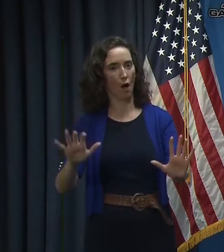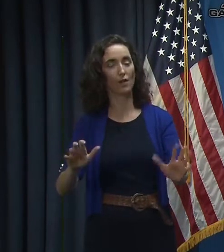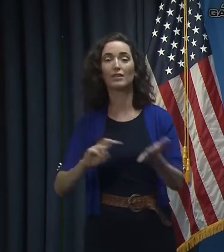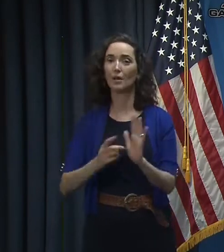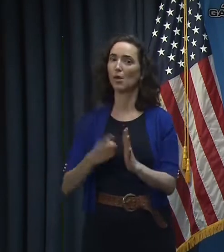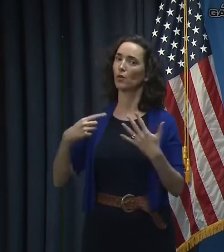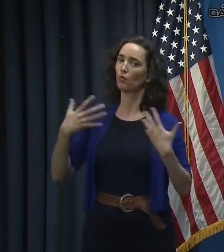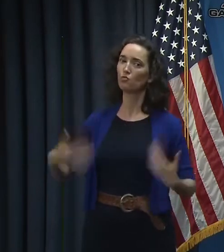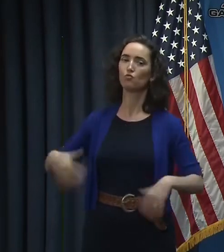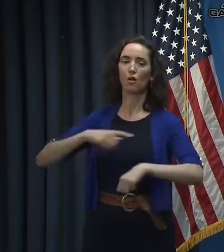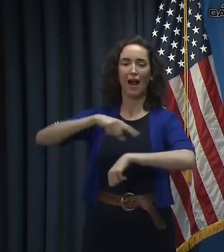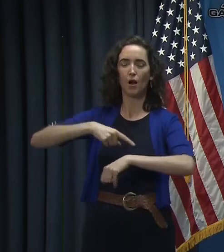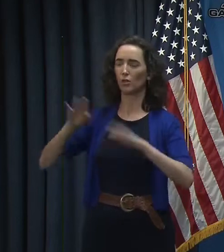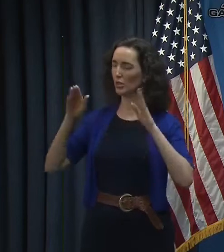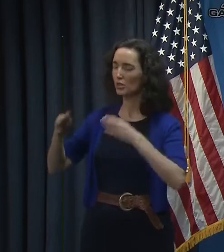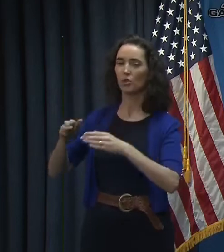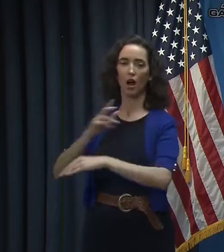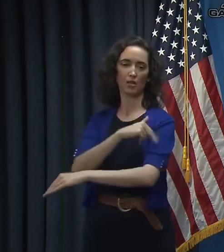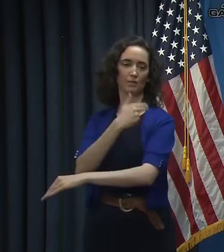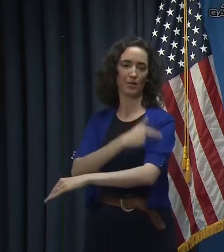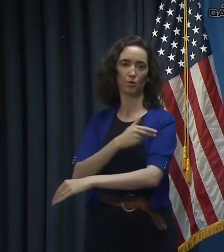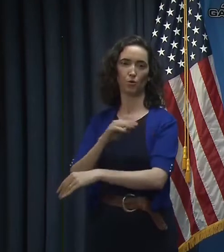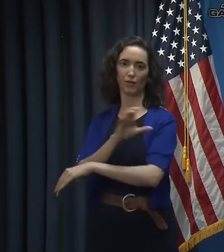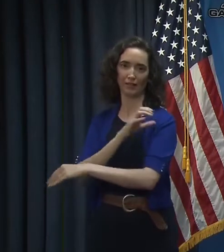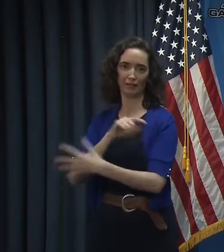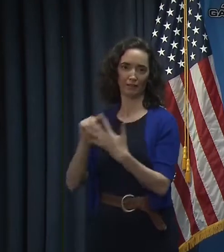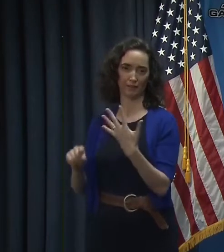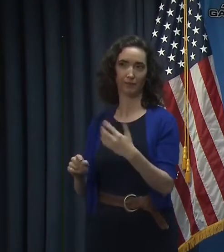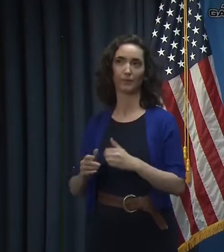at. My team and external